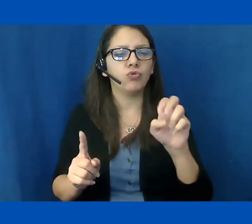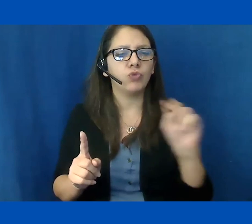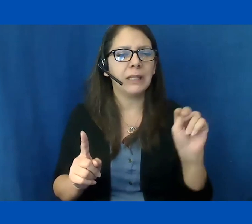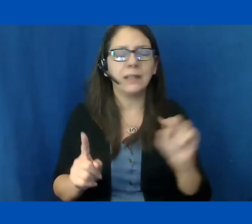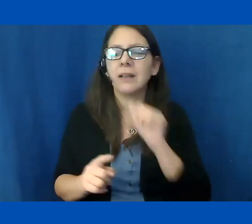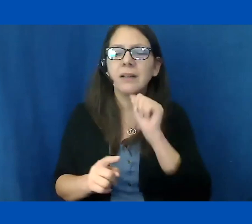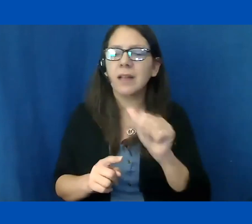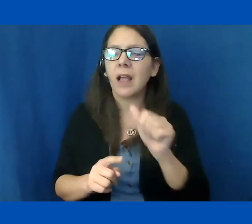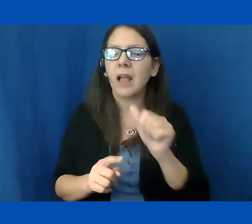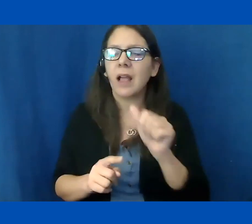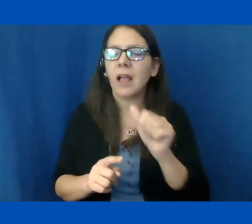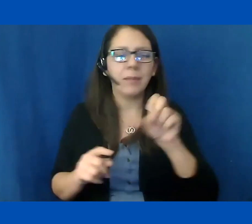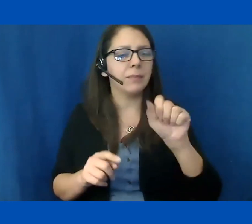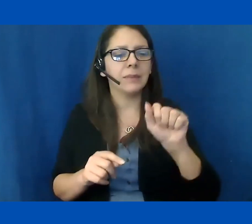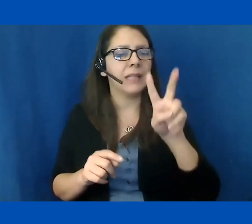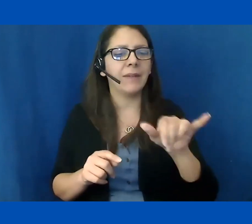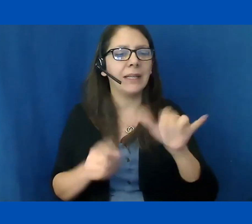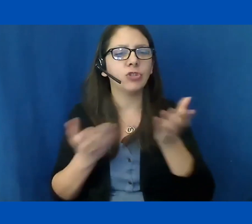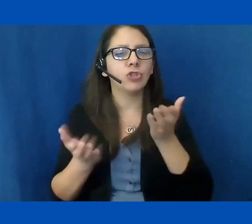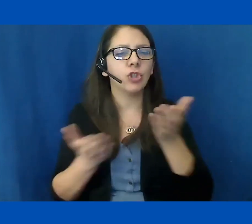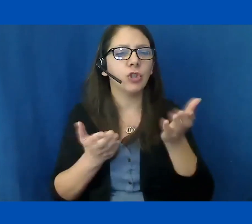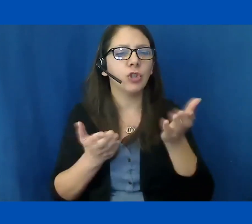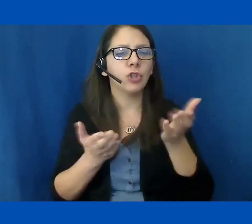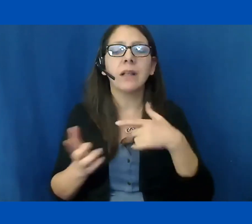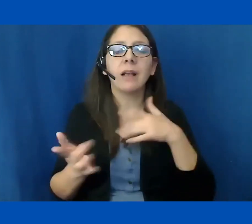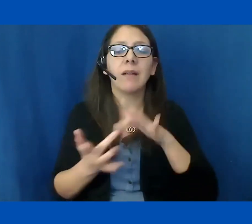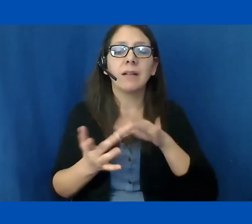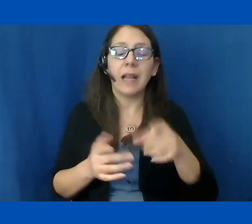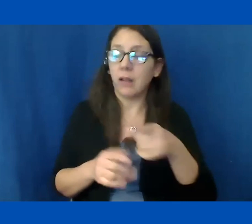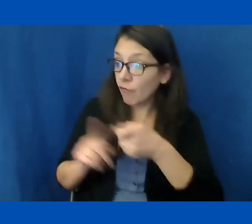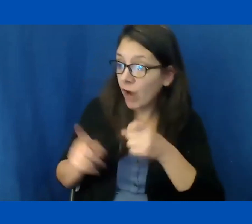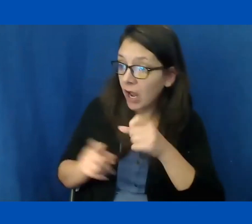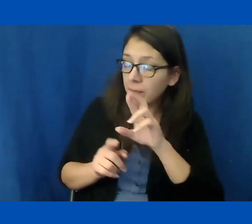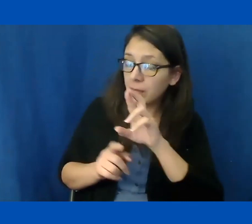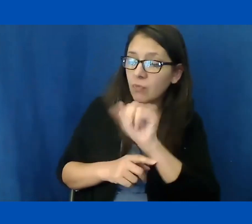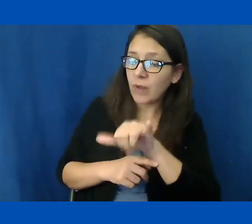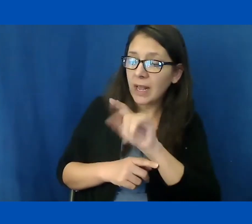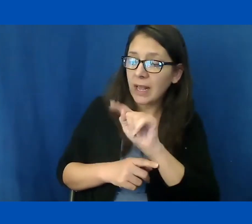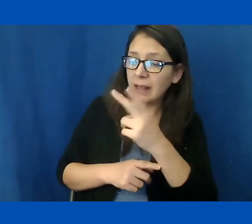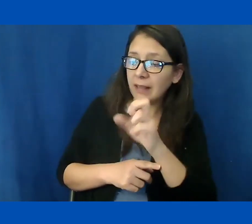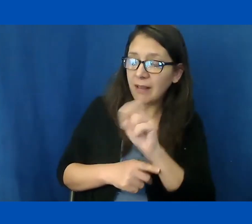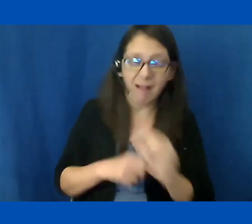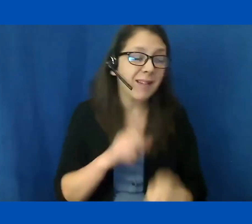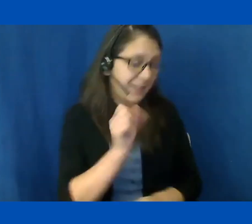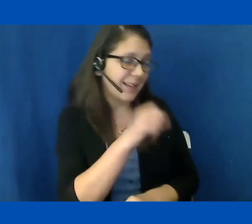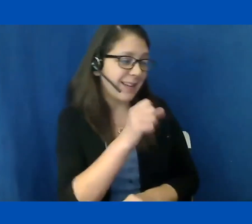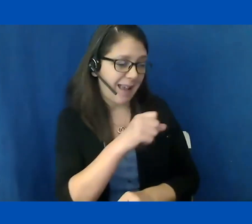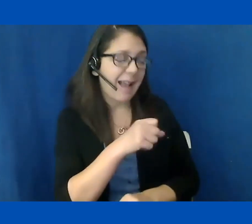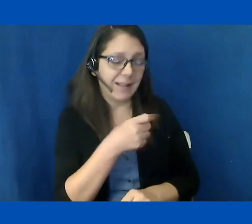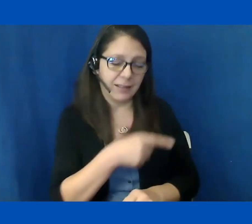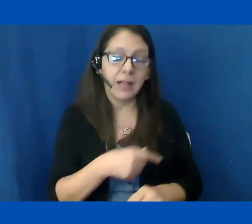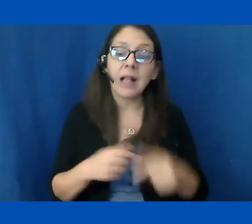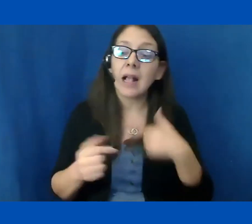Savvy Services. From Raytheon? Yeah, from Raytheon, exactly. Yeah. I reached out to him because he works